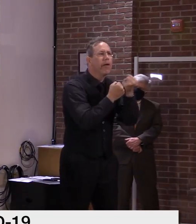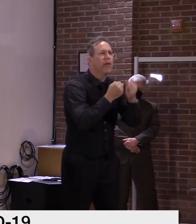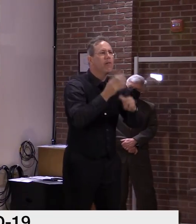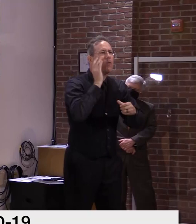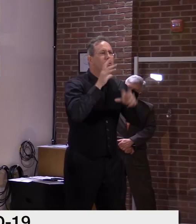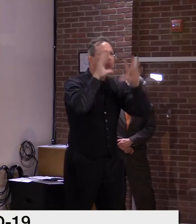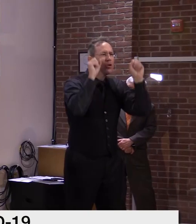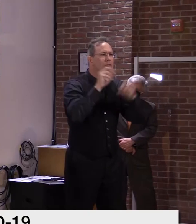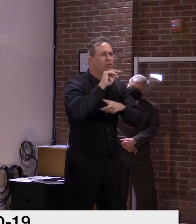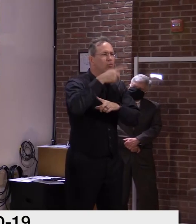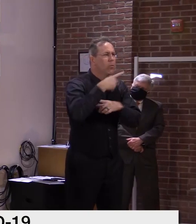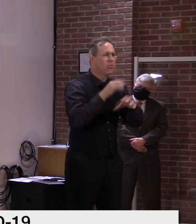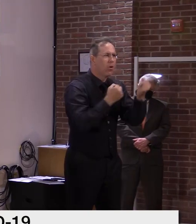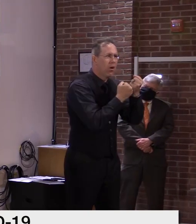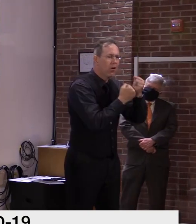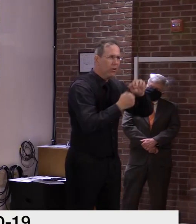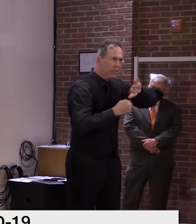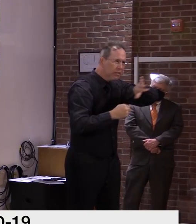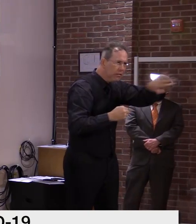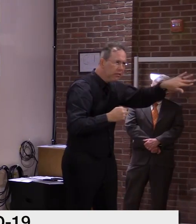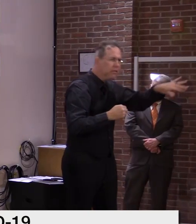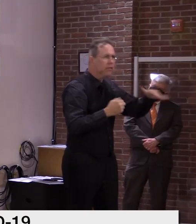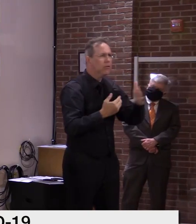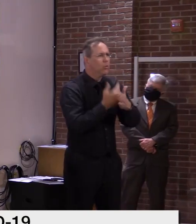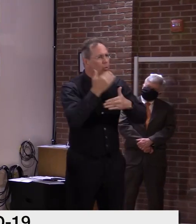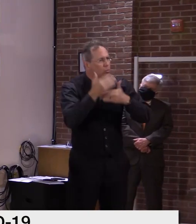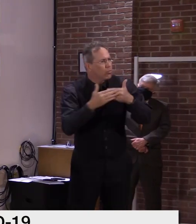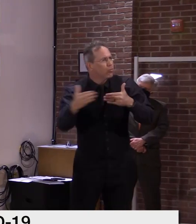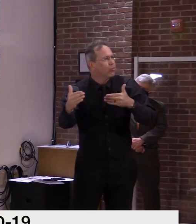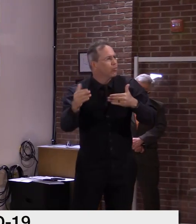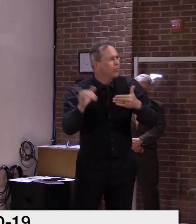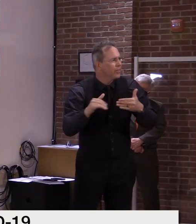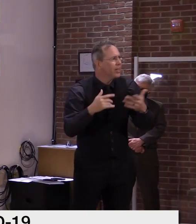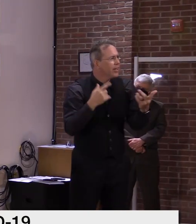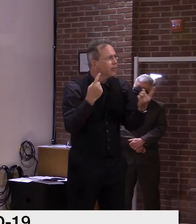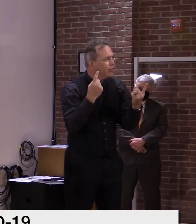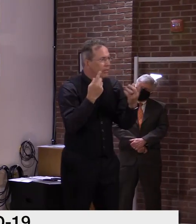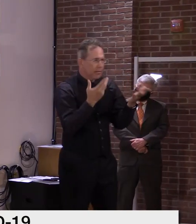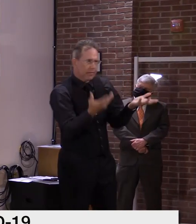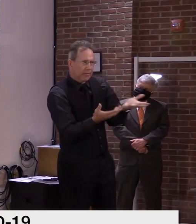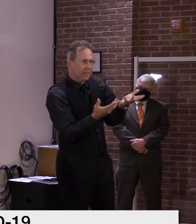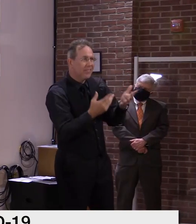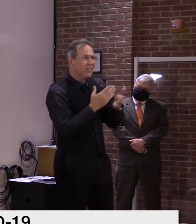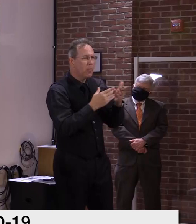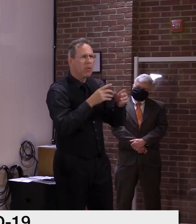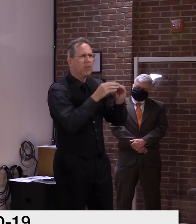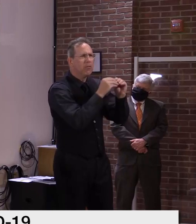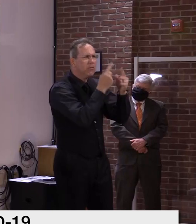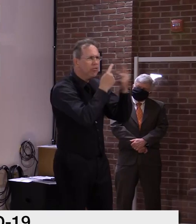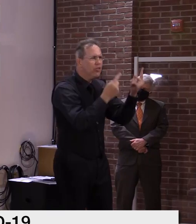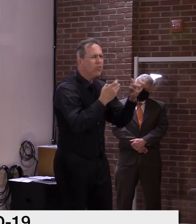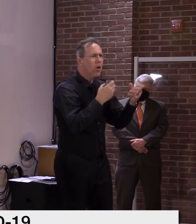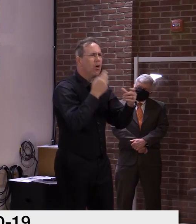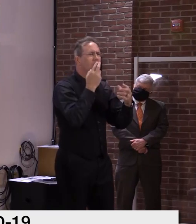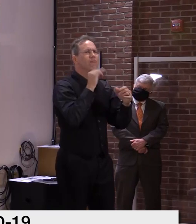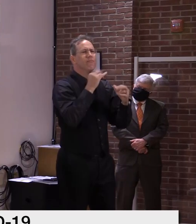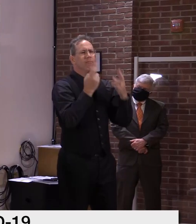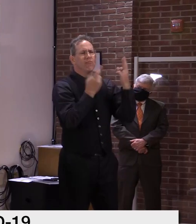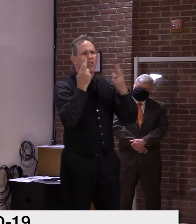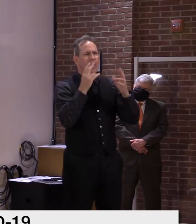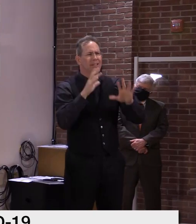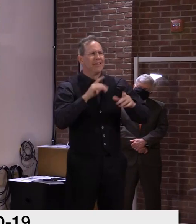appears that there's a sign that is being placed in the window saying you needn't